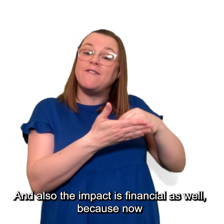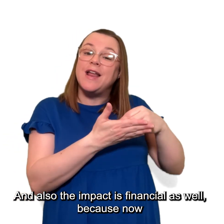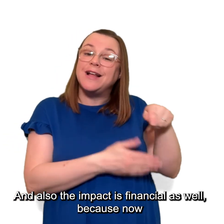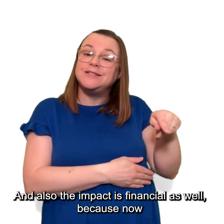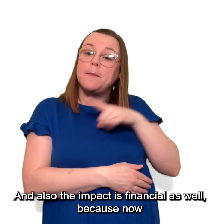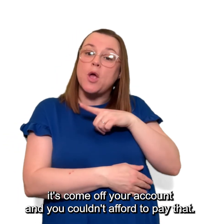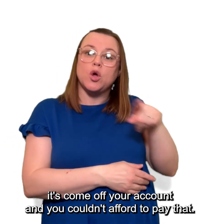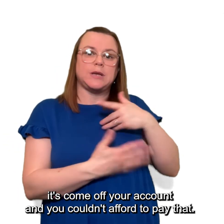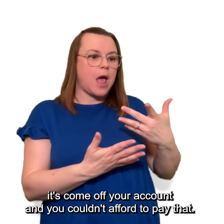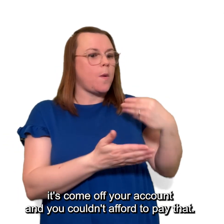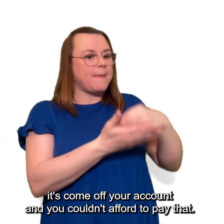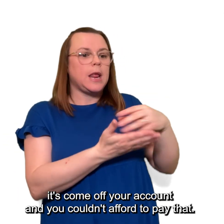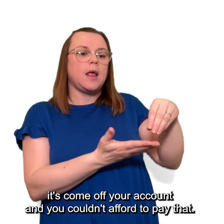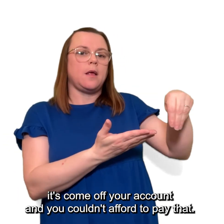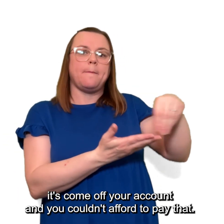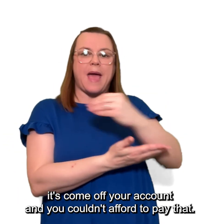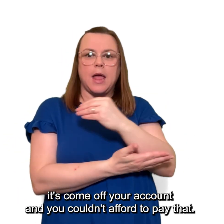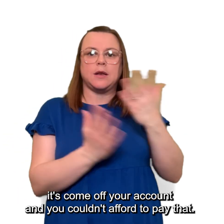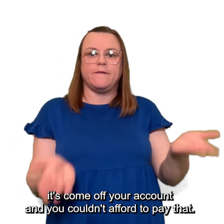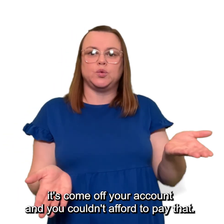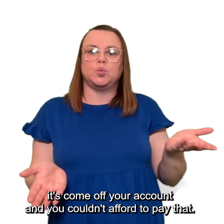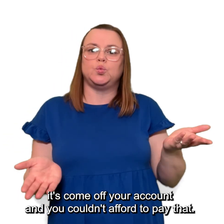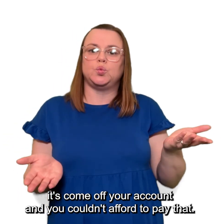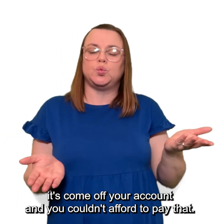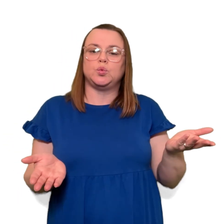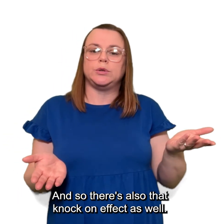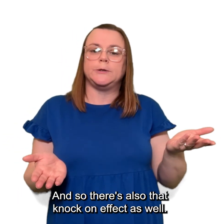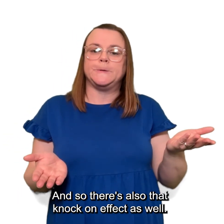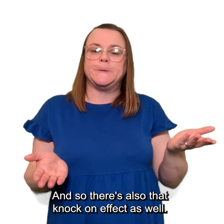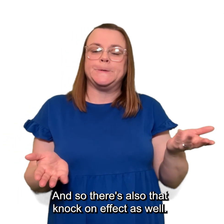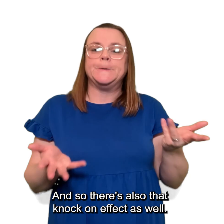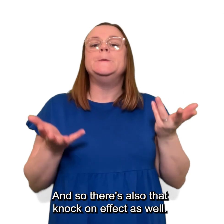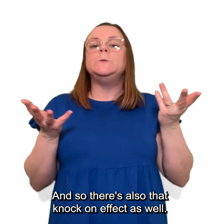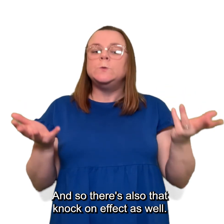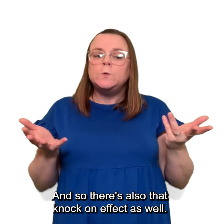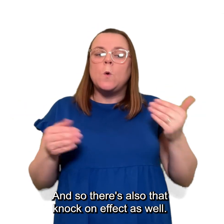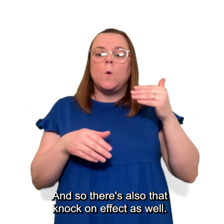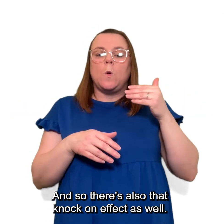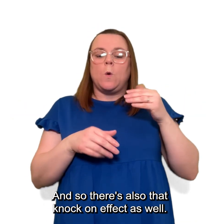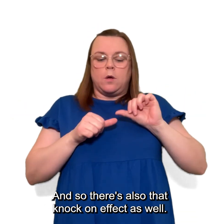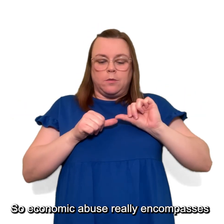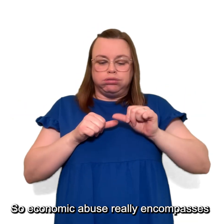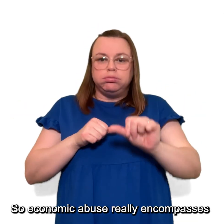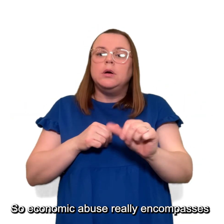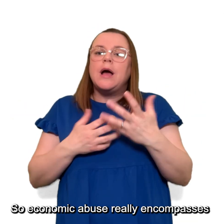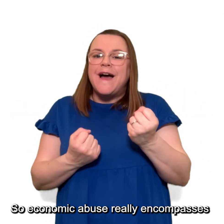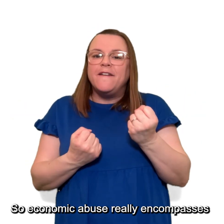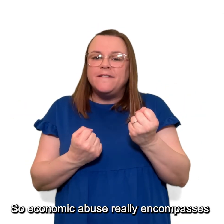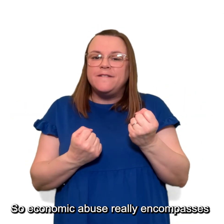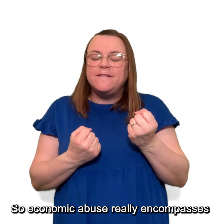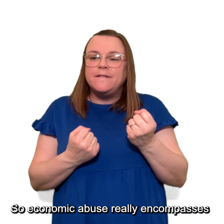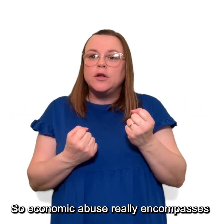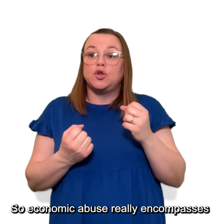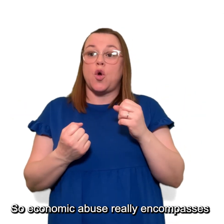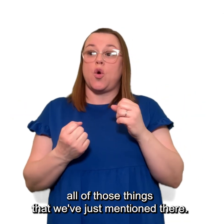financial as well, because now it's come out of your account and you can afford to pay that. So there's also that knock-on effect as well. So economic abuse